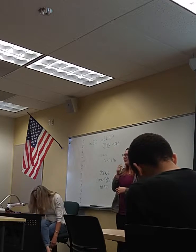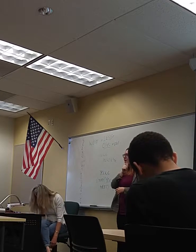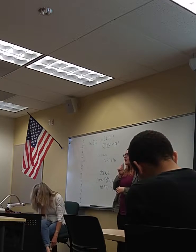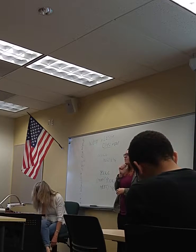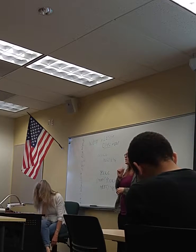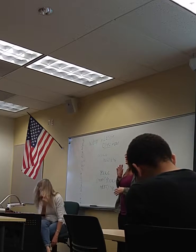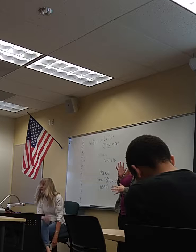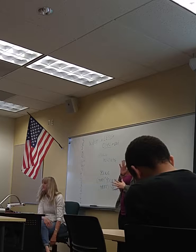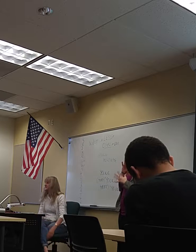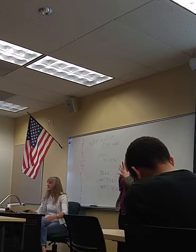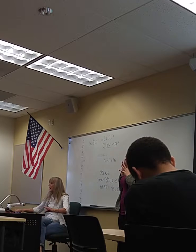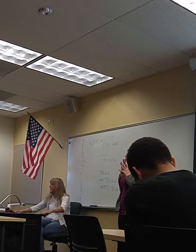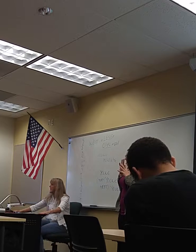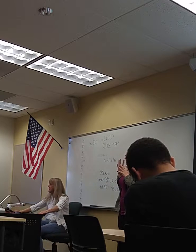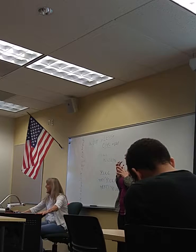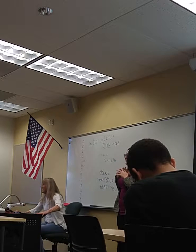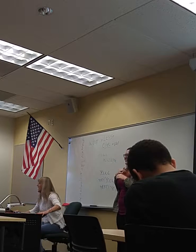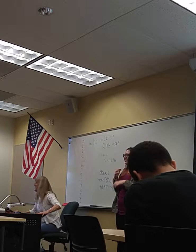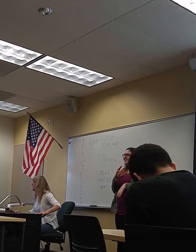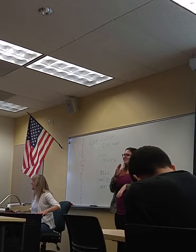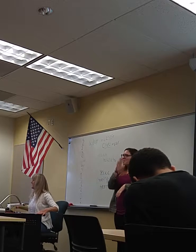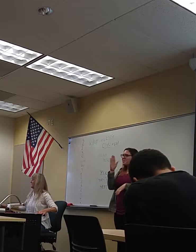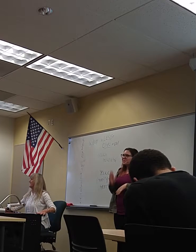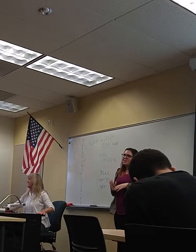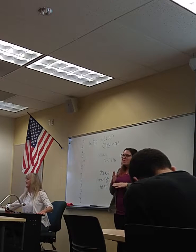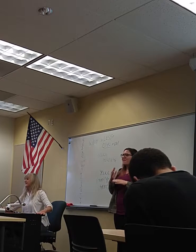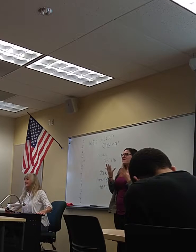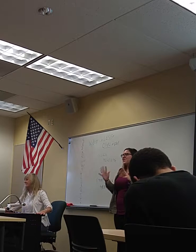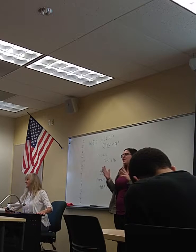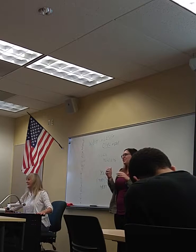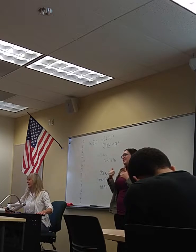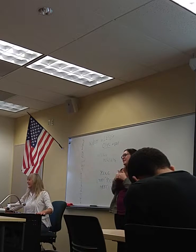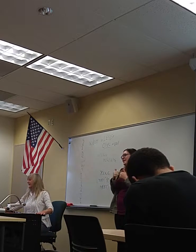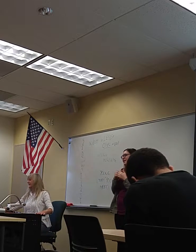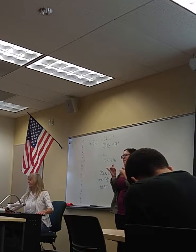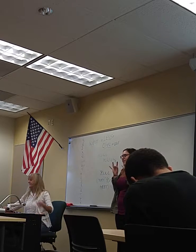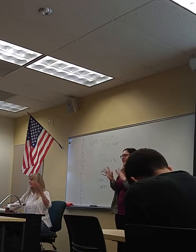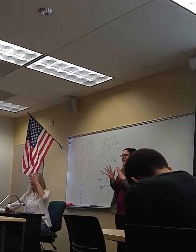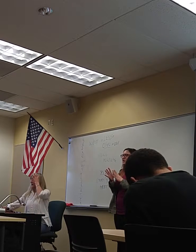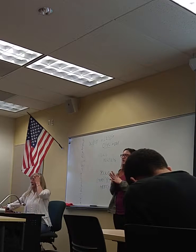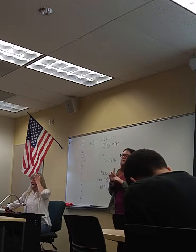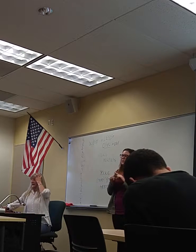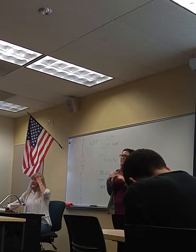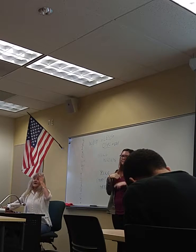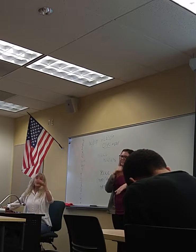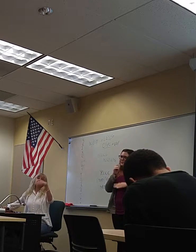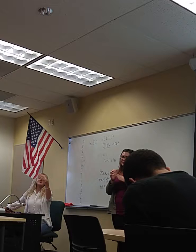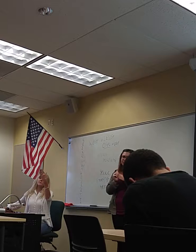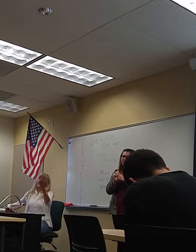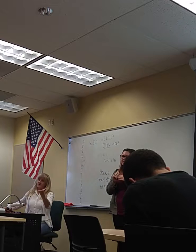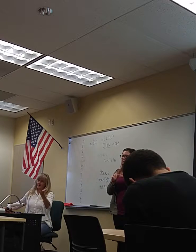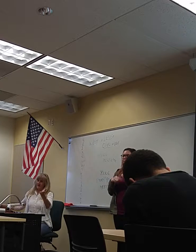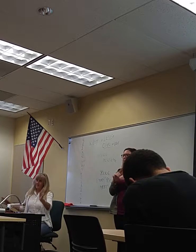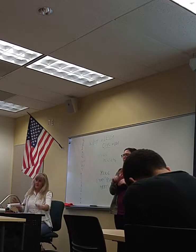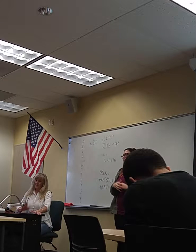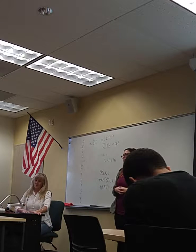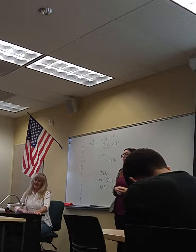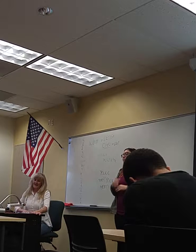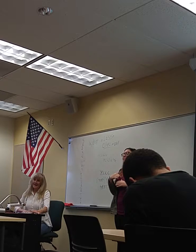We're never going to get through this game. I hate you. But yeah, I'll let it go. Anyway, so back to deaf people. That's